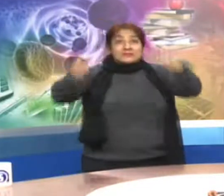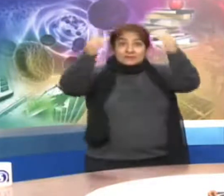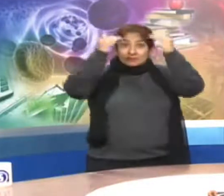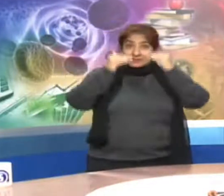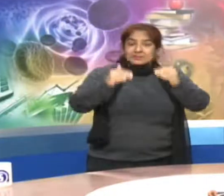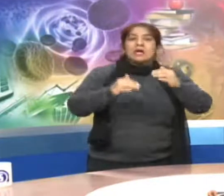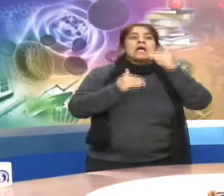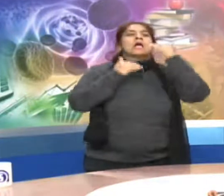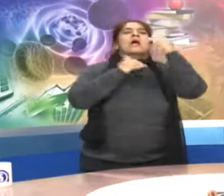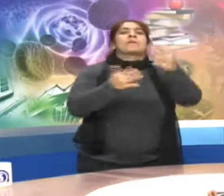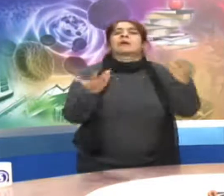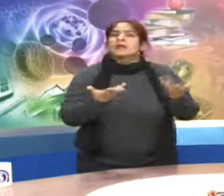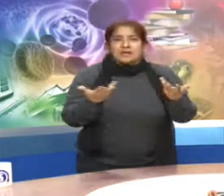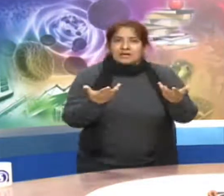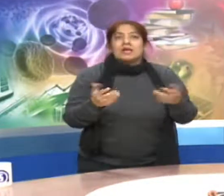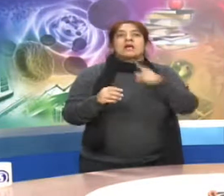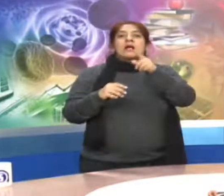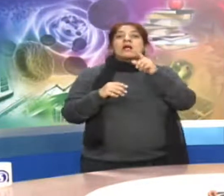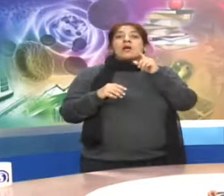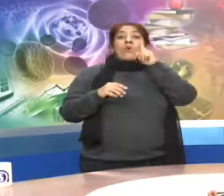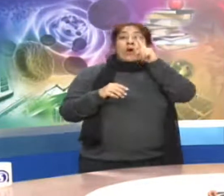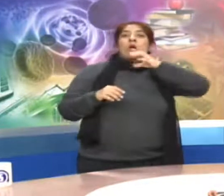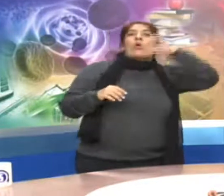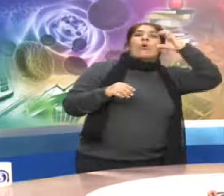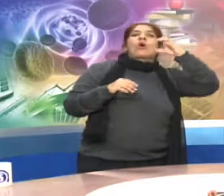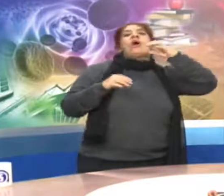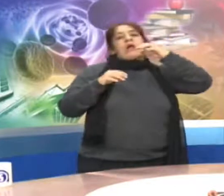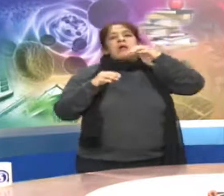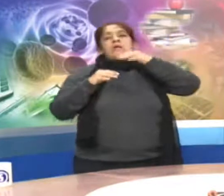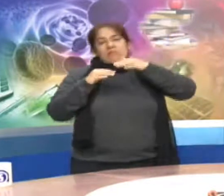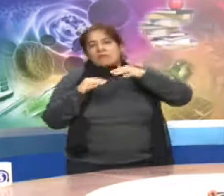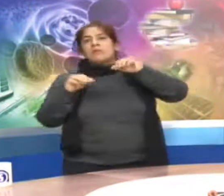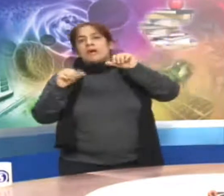And the limit is more than 1 crore.